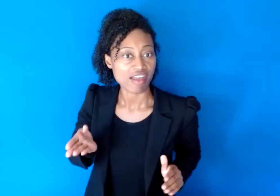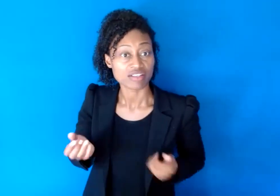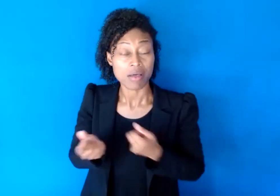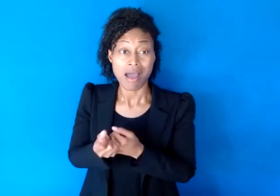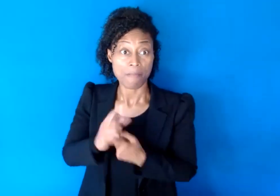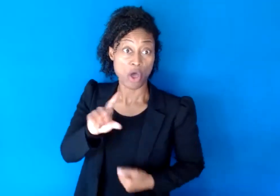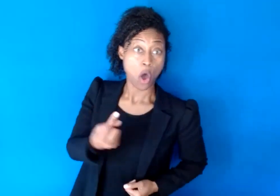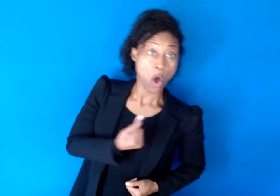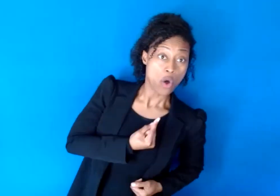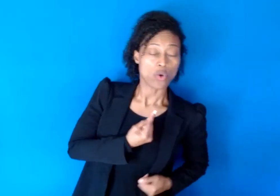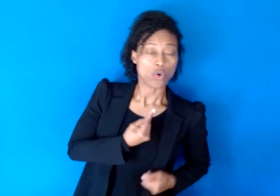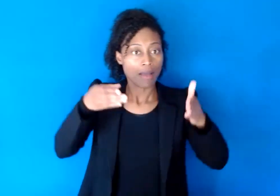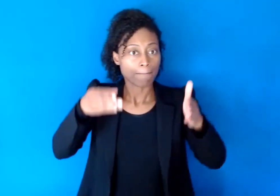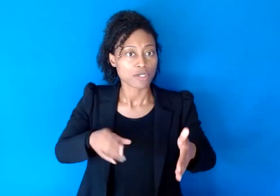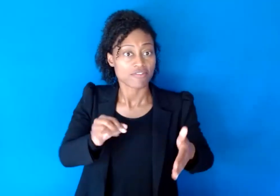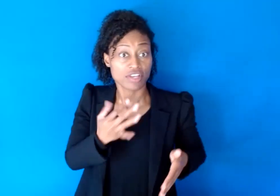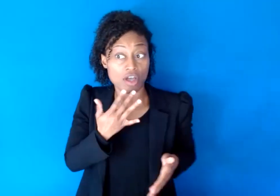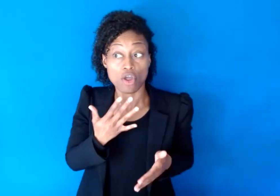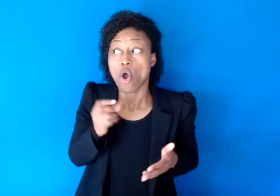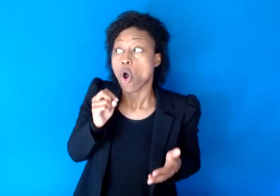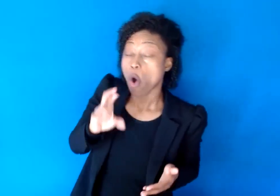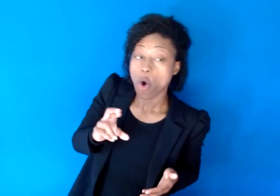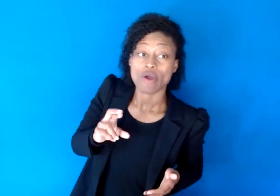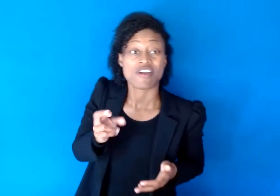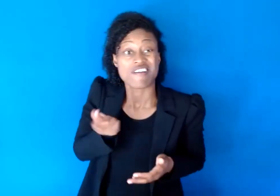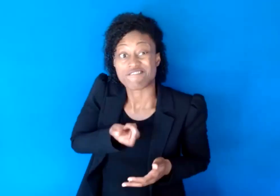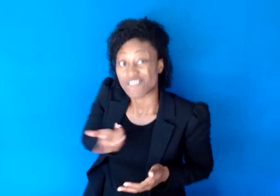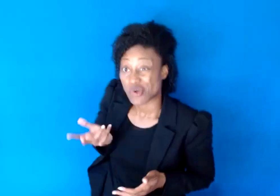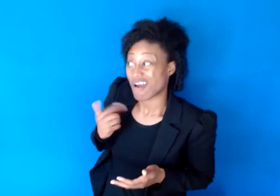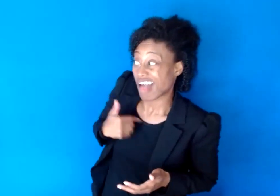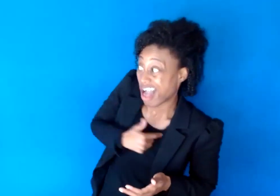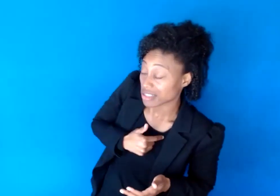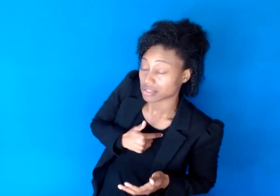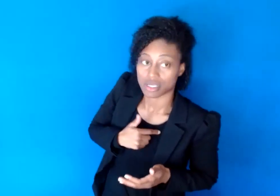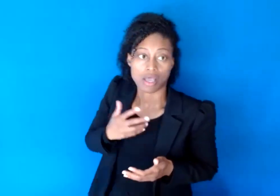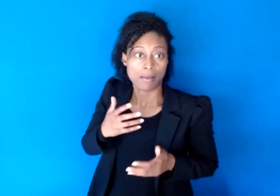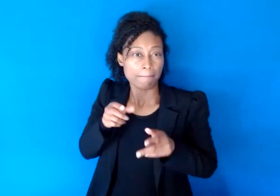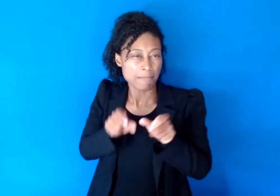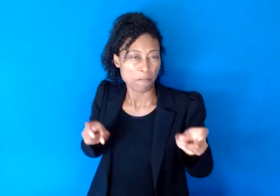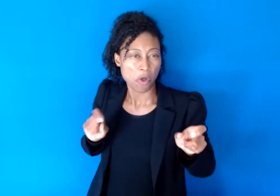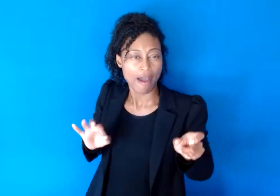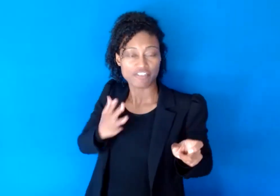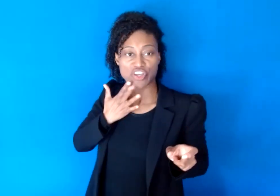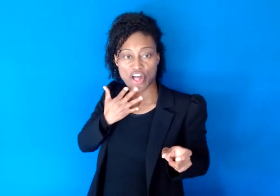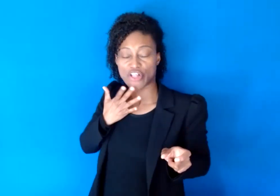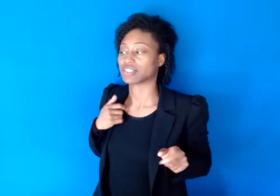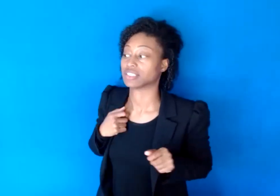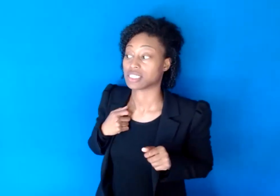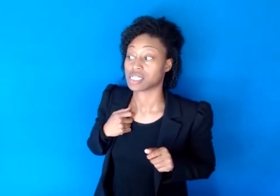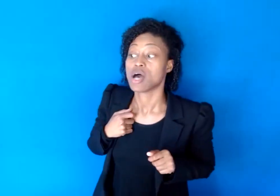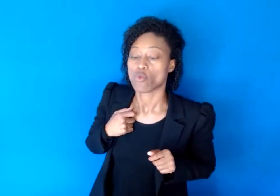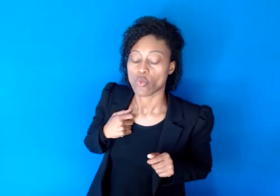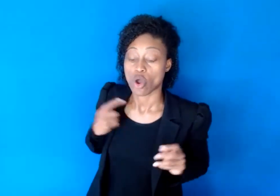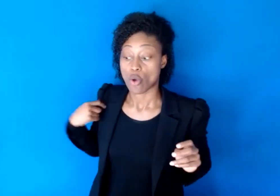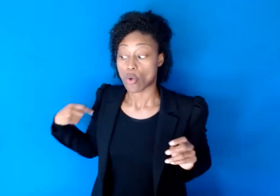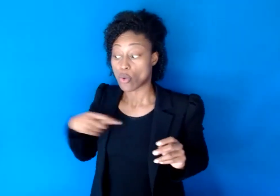of color, my experiences are what allowed someone to say we need to flesh these out in this